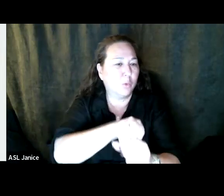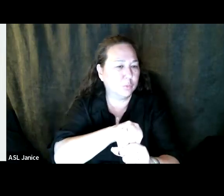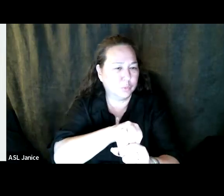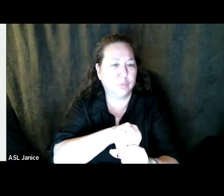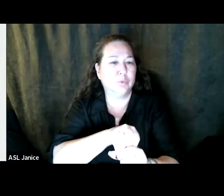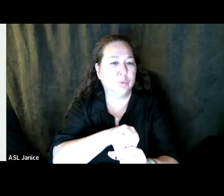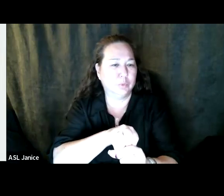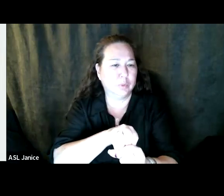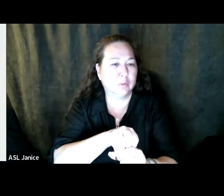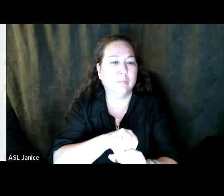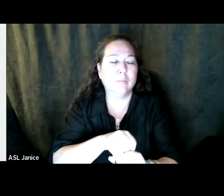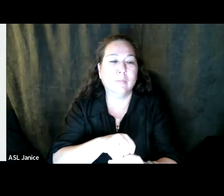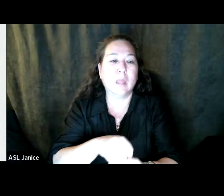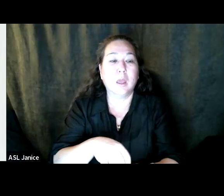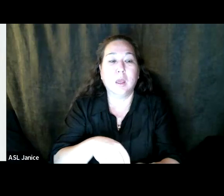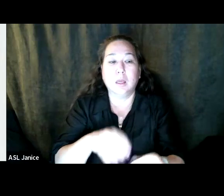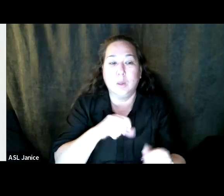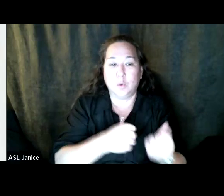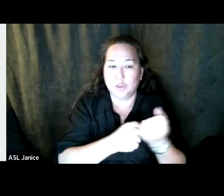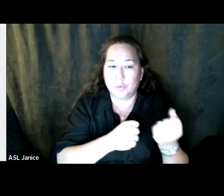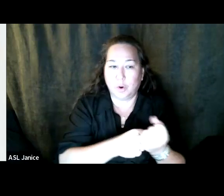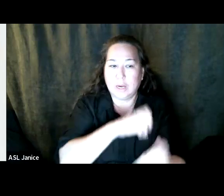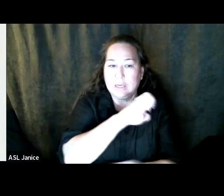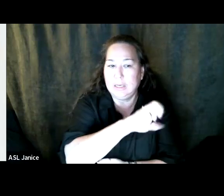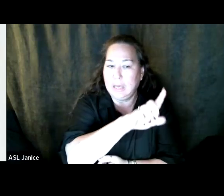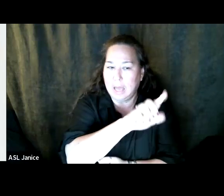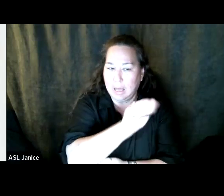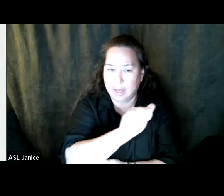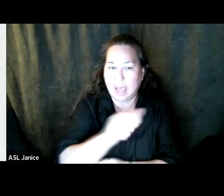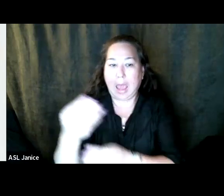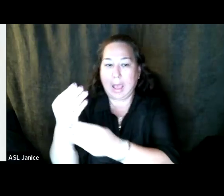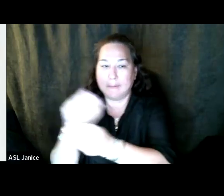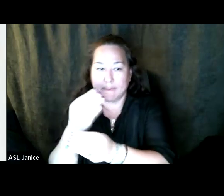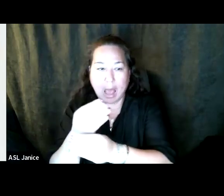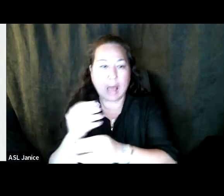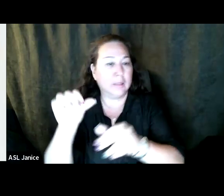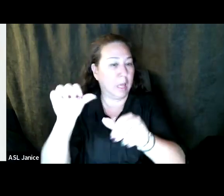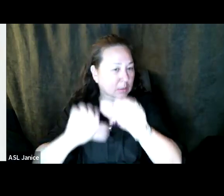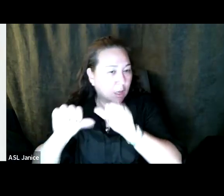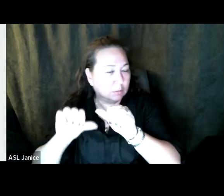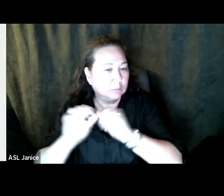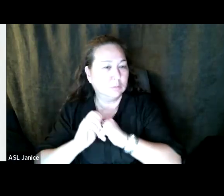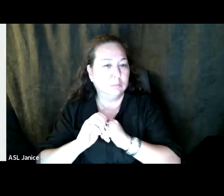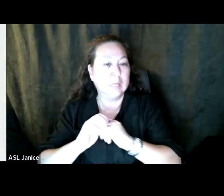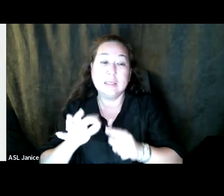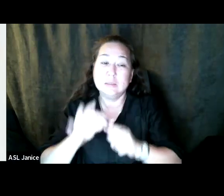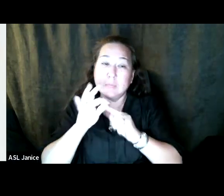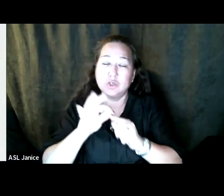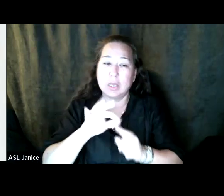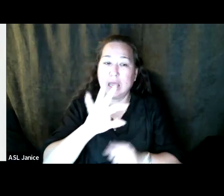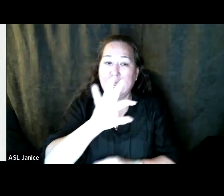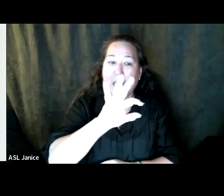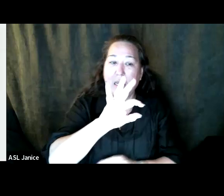and 10. We are deepening our SEL and academic supports around